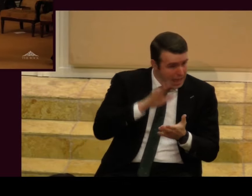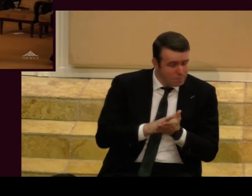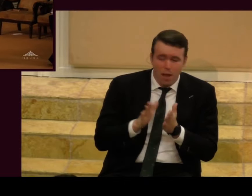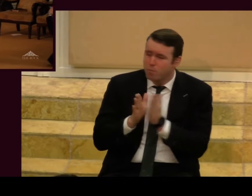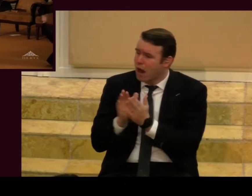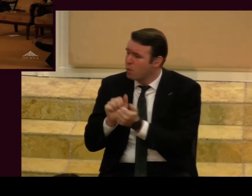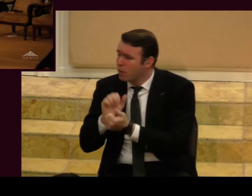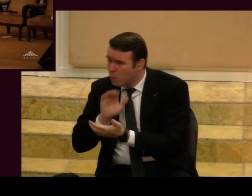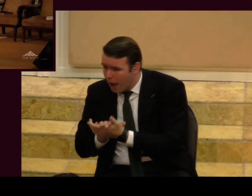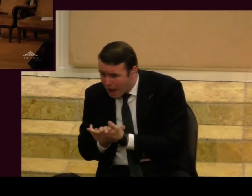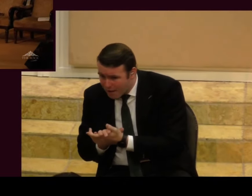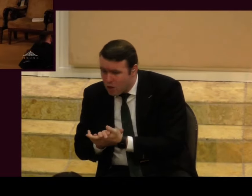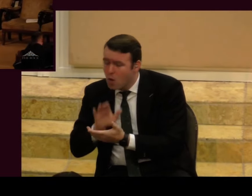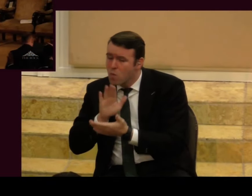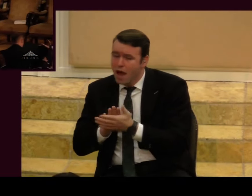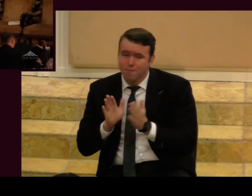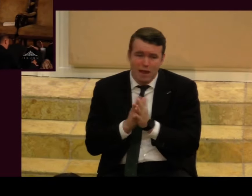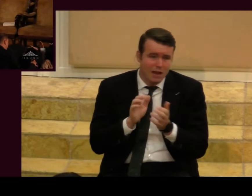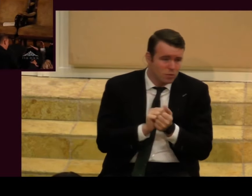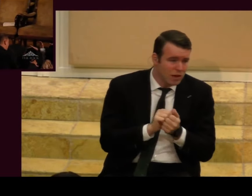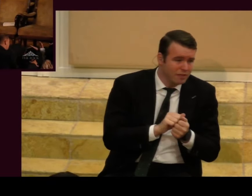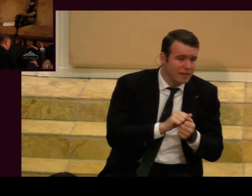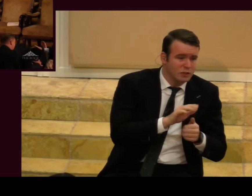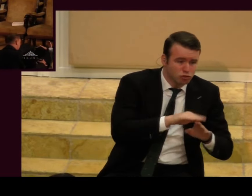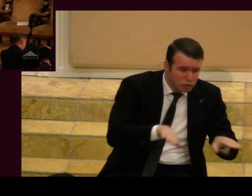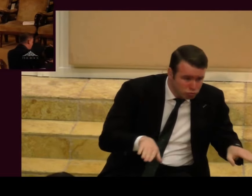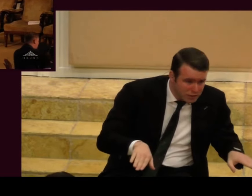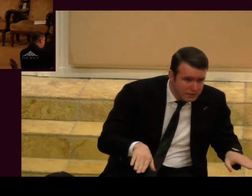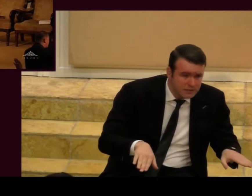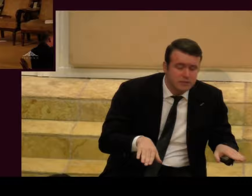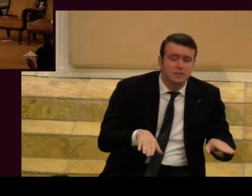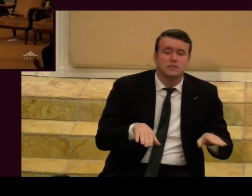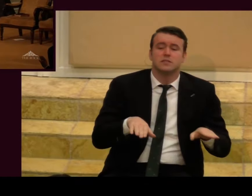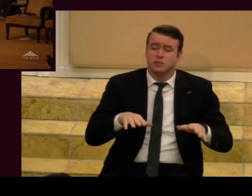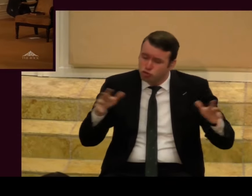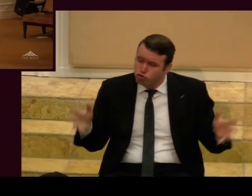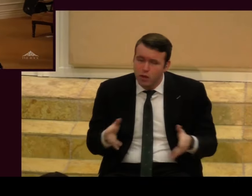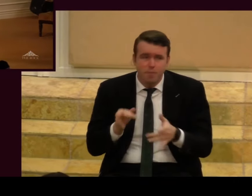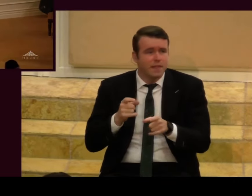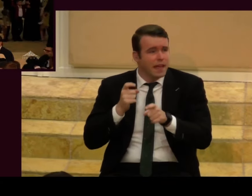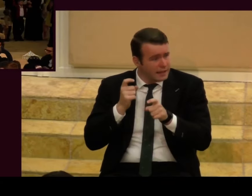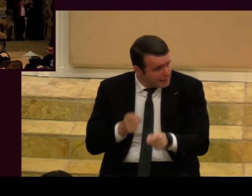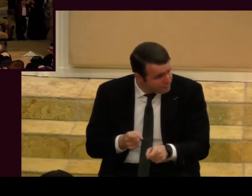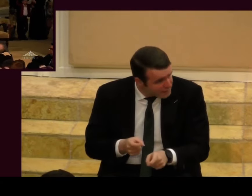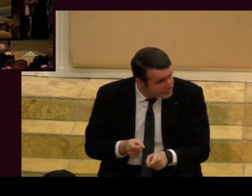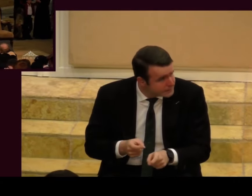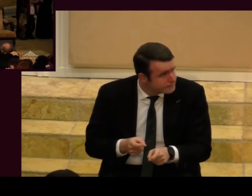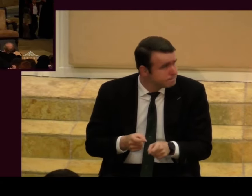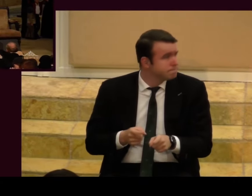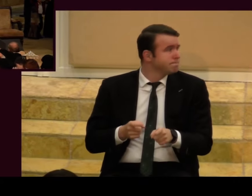Husband, lay hands on your wife. Wife, lay hands on your children. Stir up that gift.